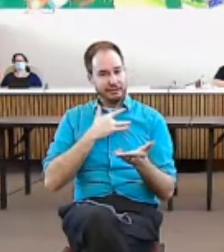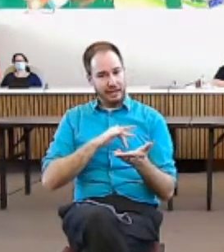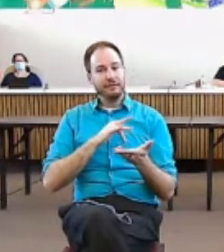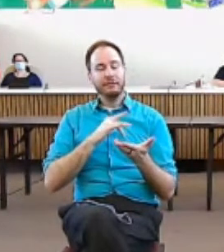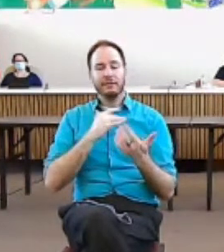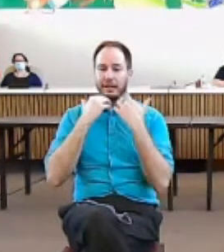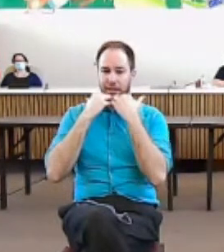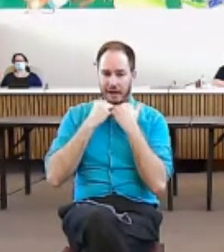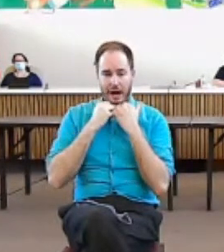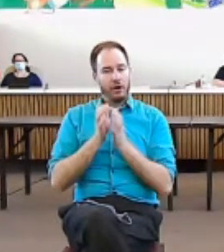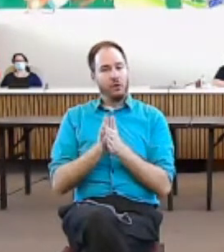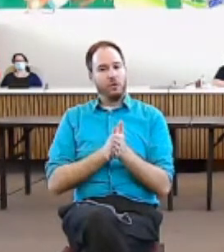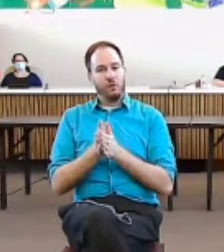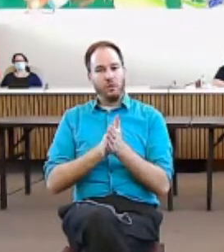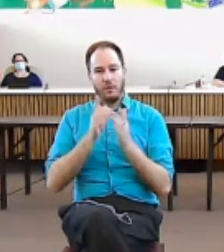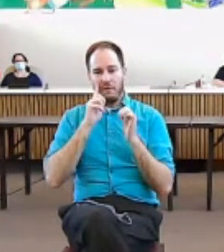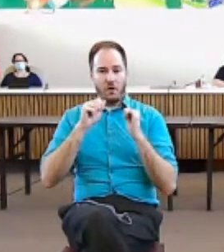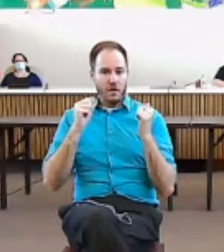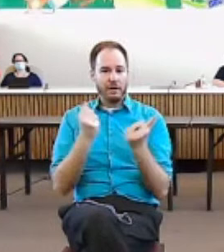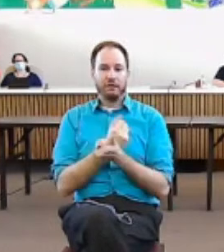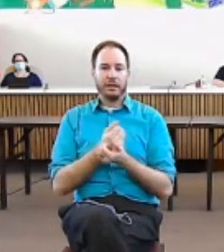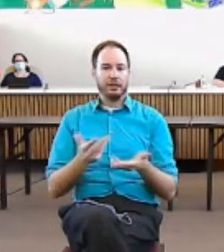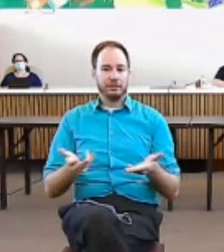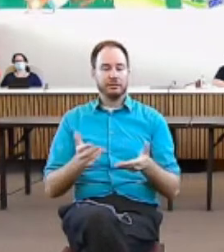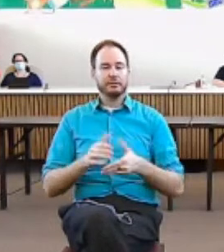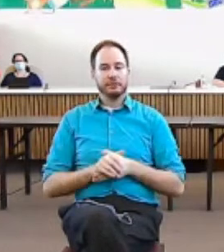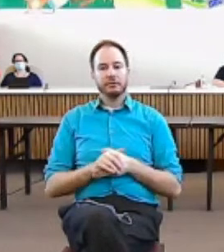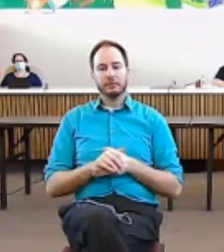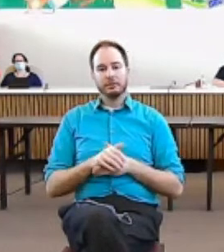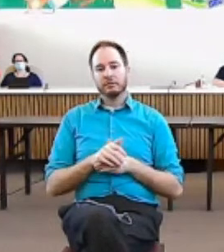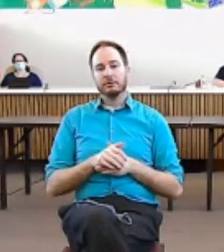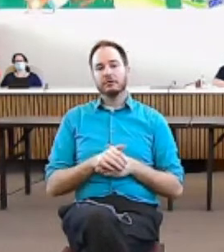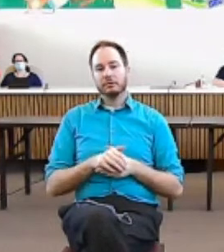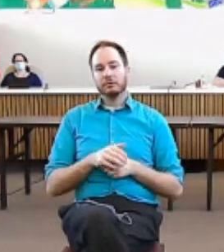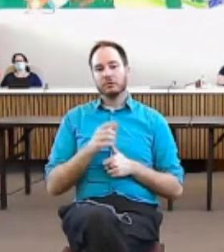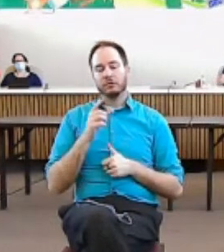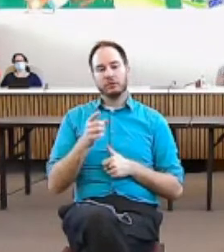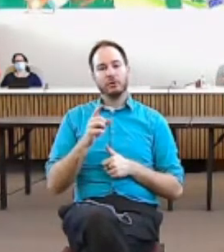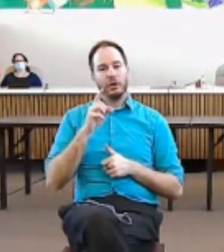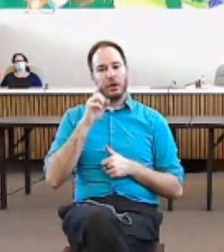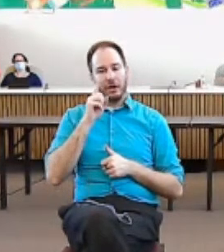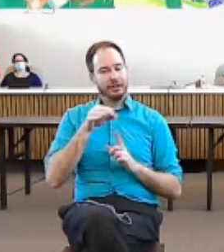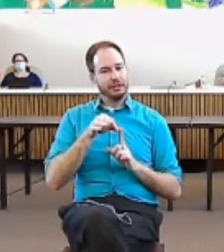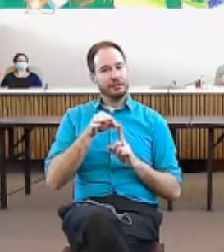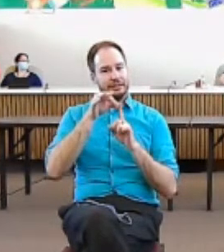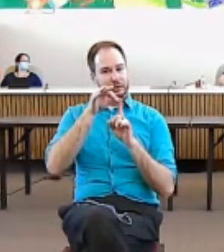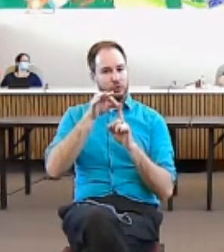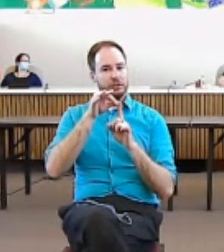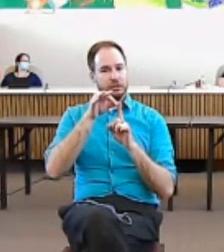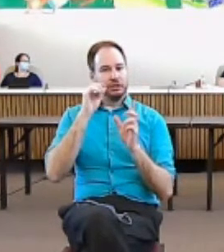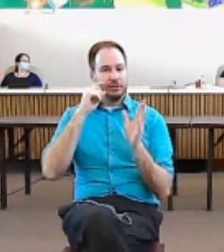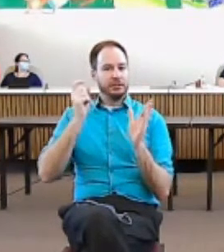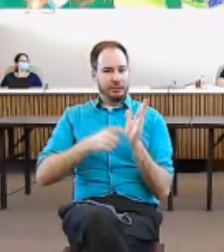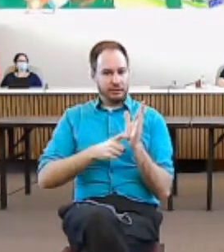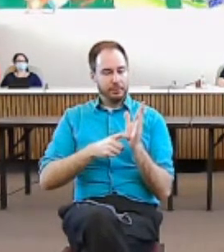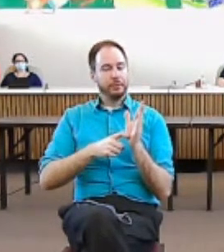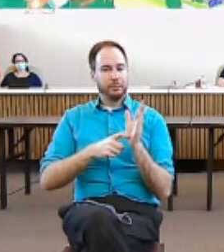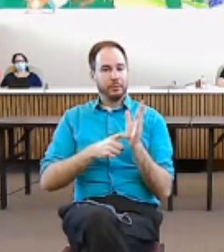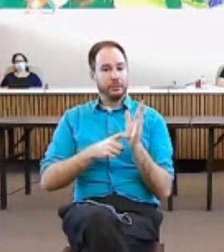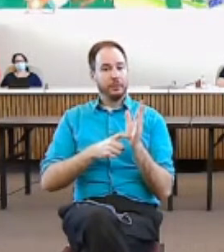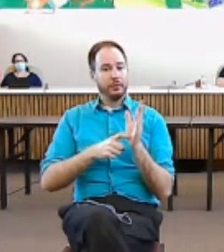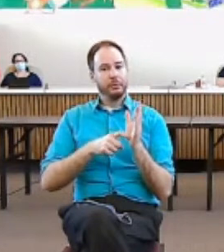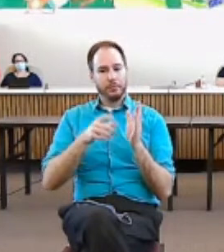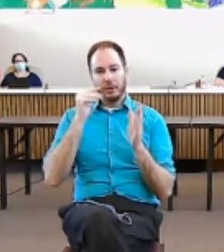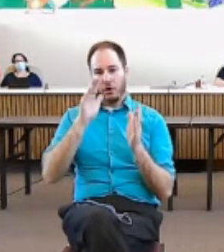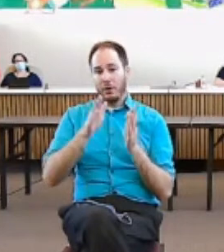and enthusiasm in all she does. They also say that she distinguishes herself from other students by